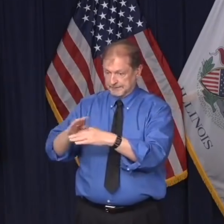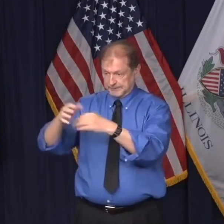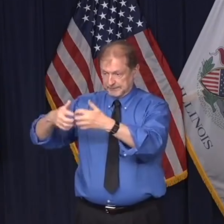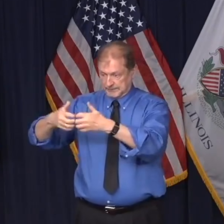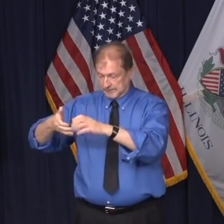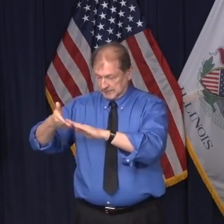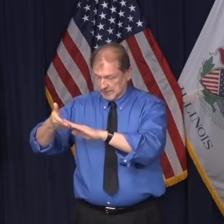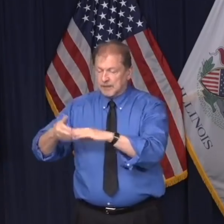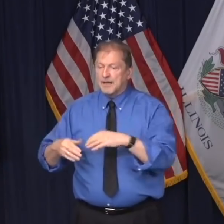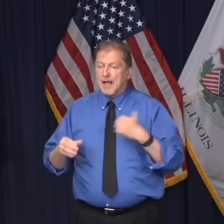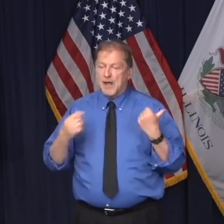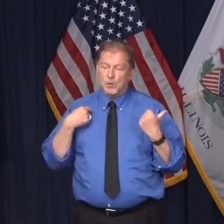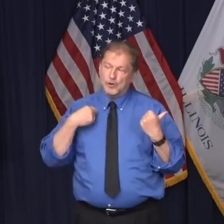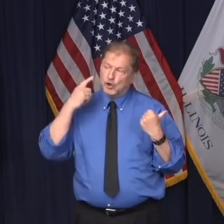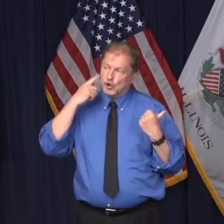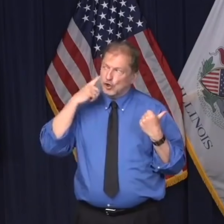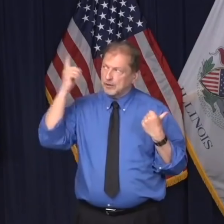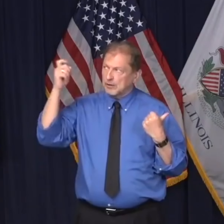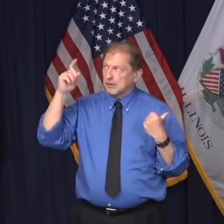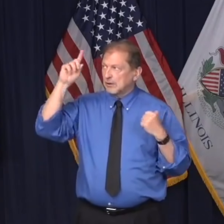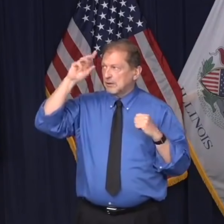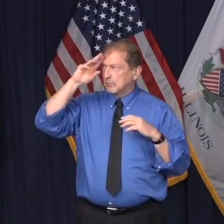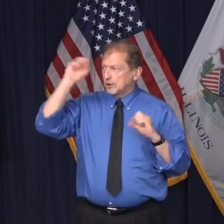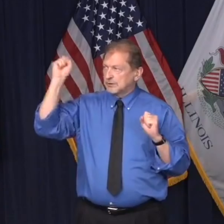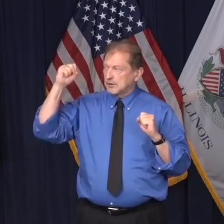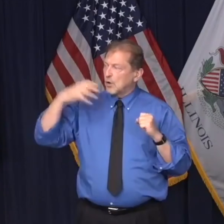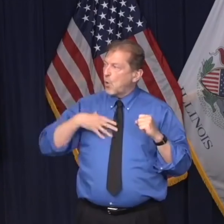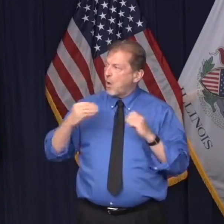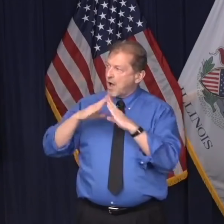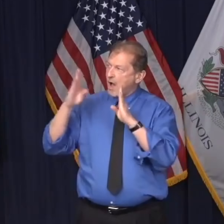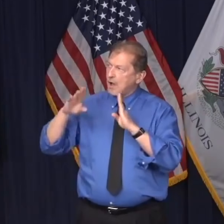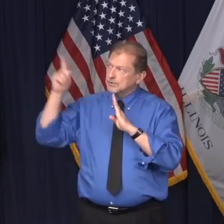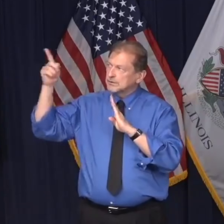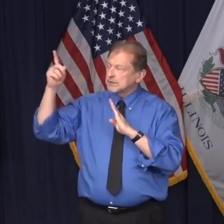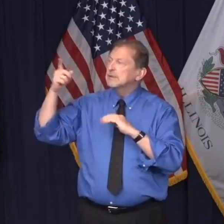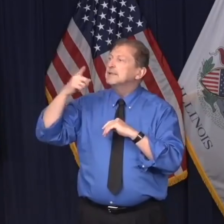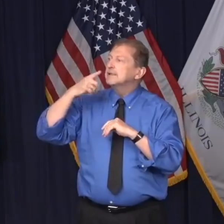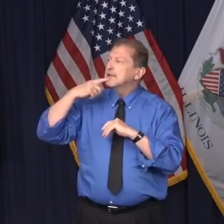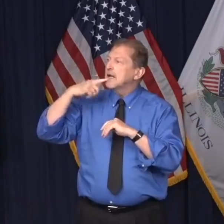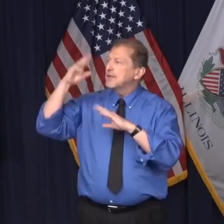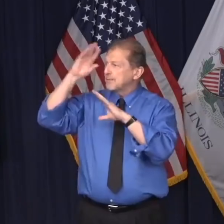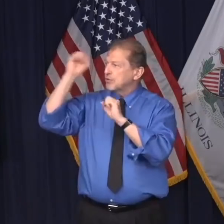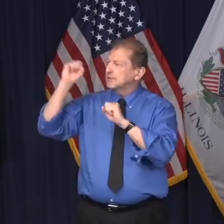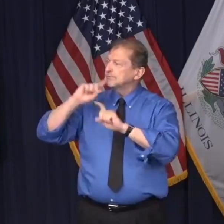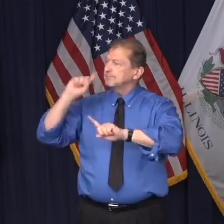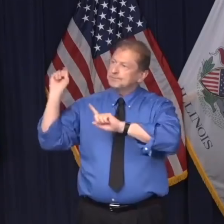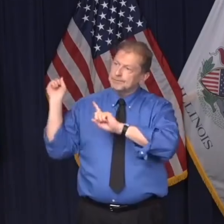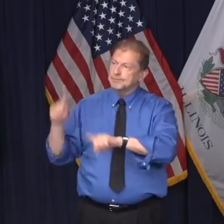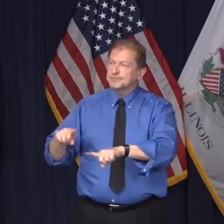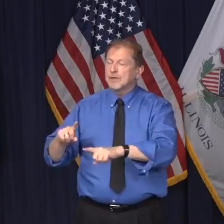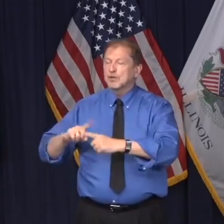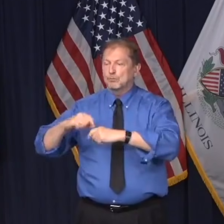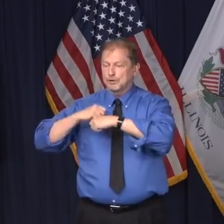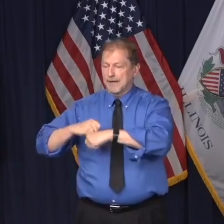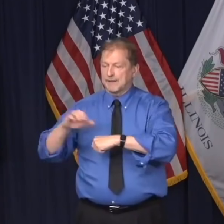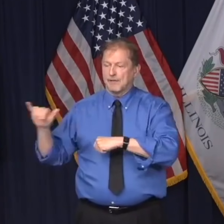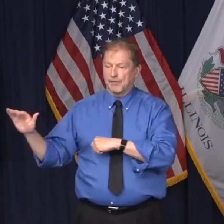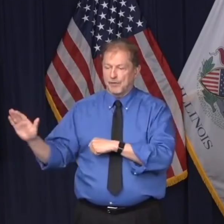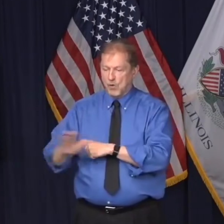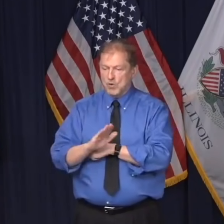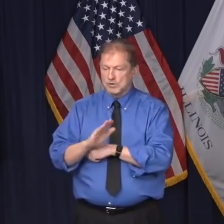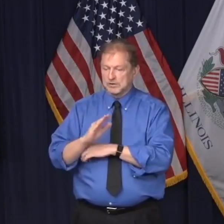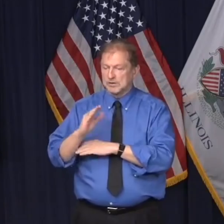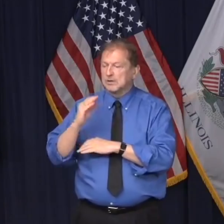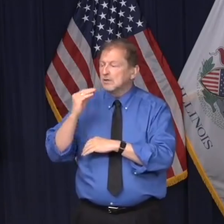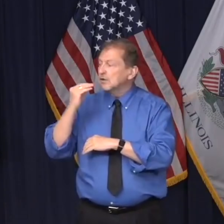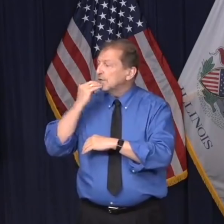informed today by the White House that the president has invoked the Defense Production Act to protect those facilities